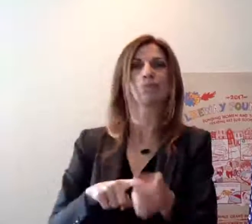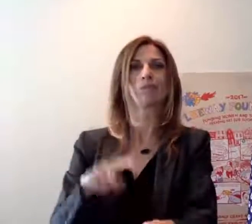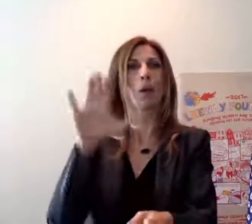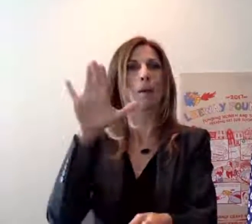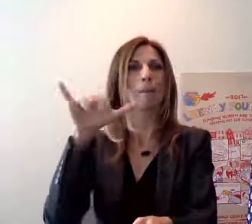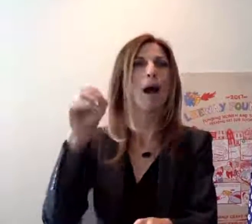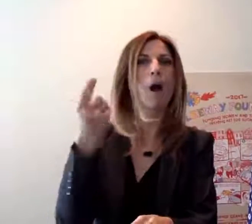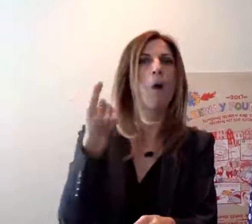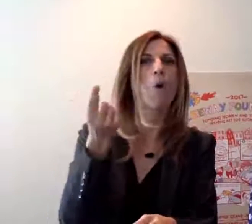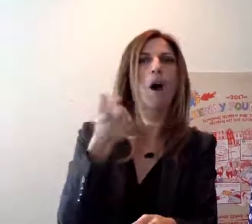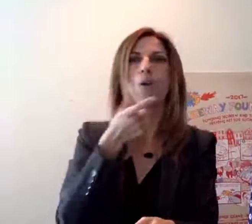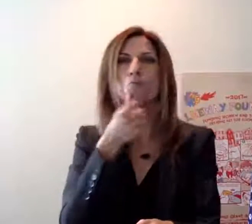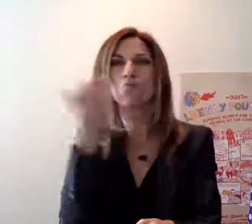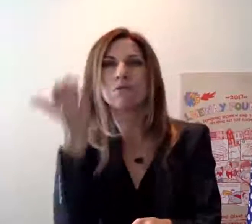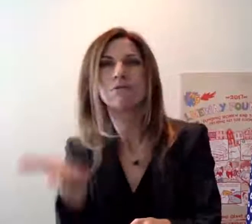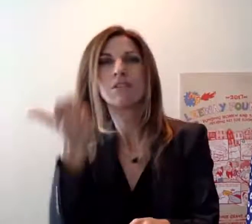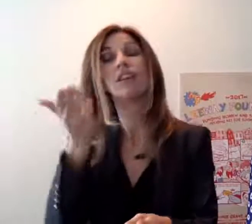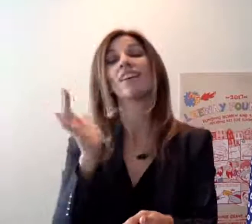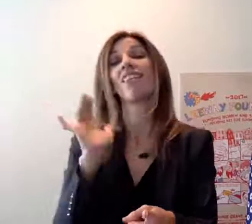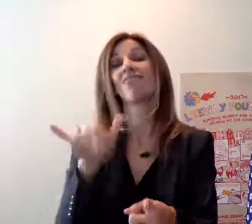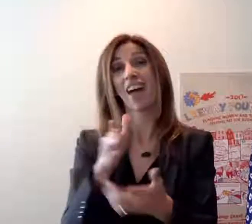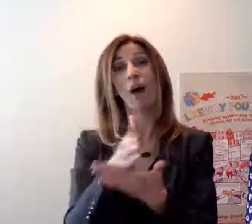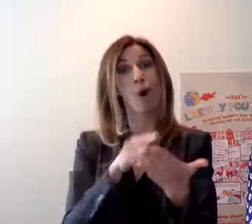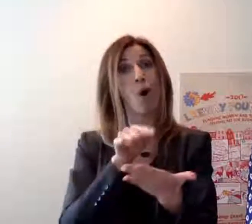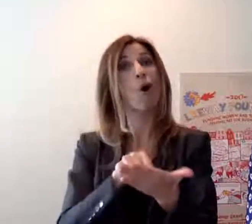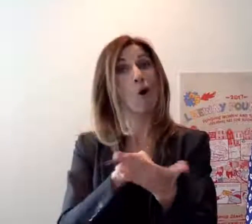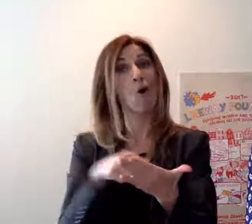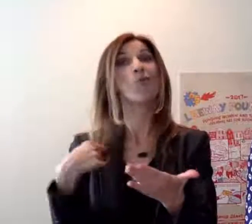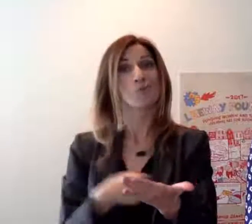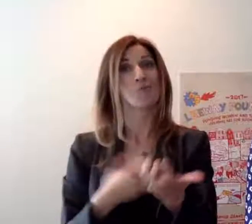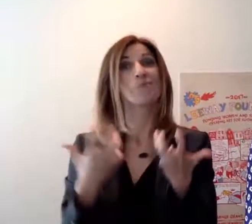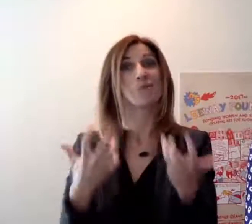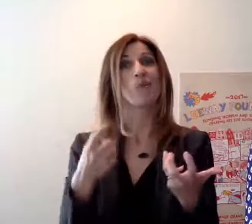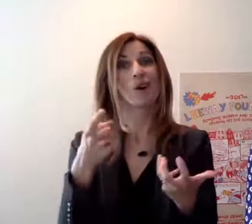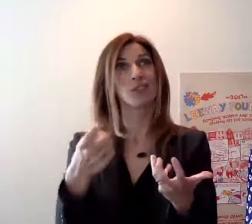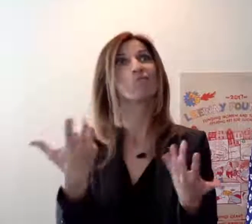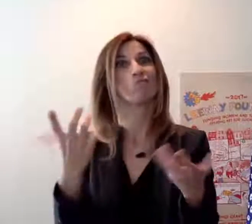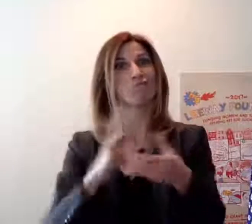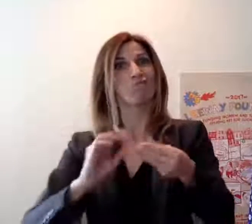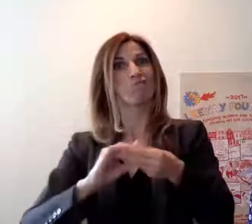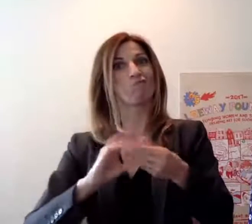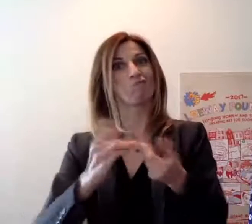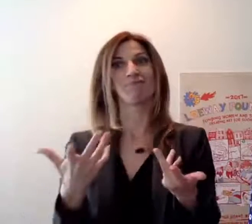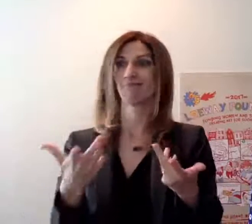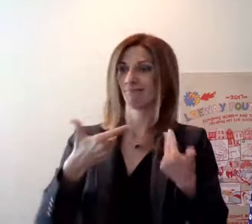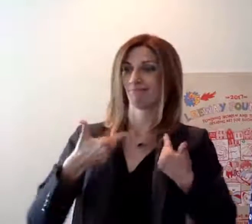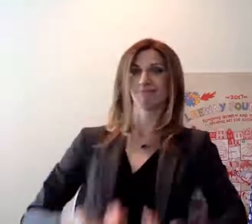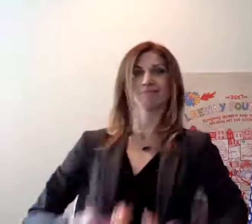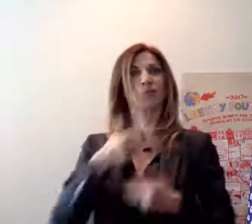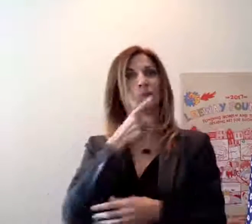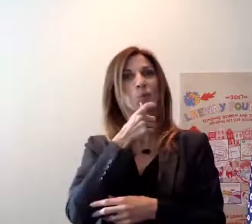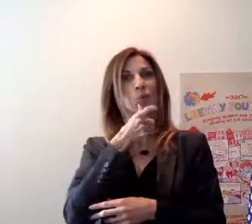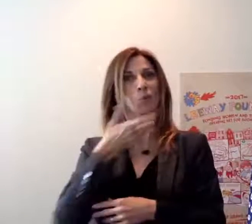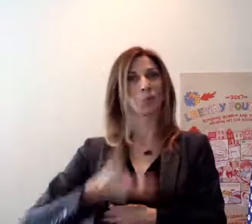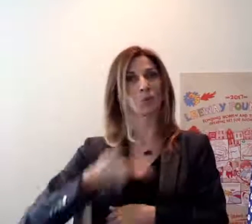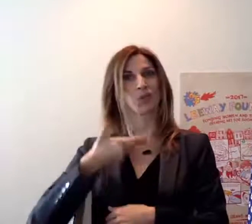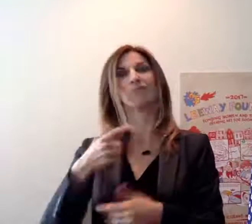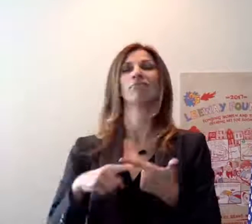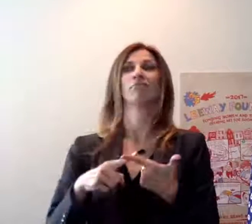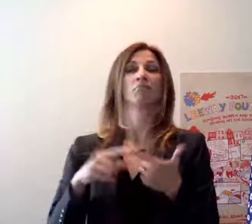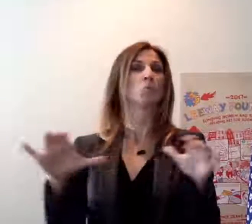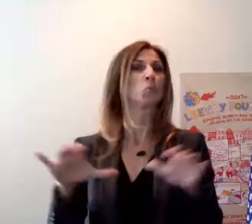impression. And in this section, we want you to share who you are, what you